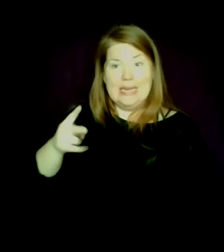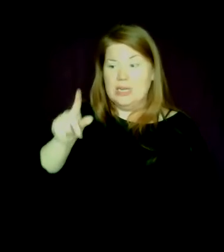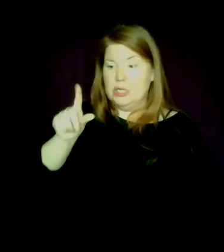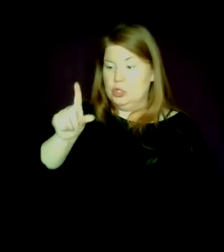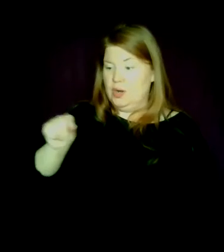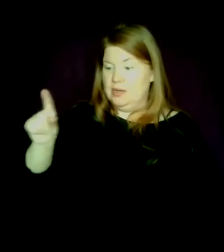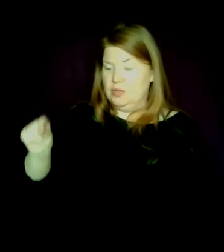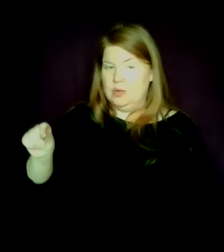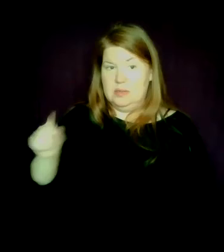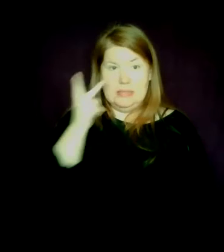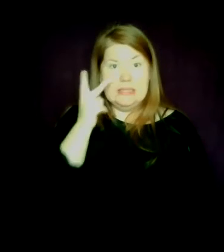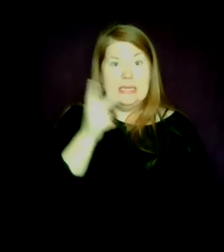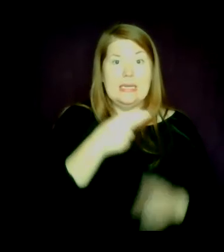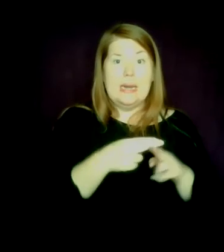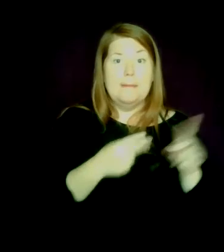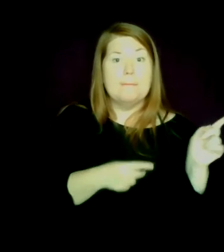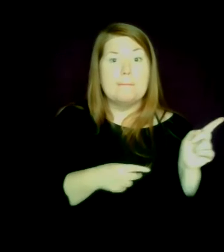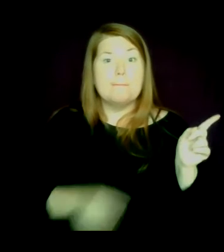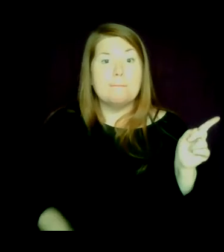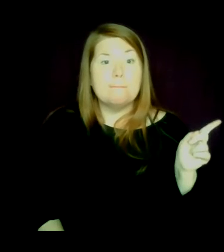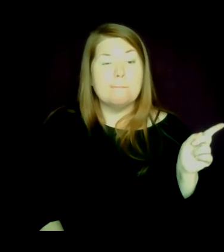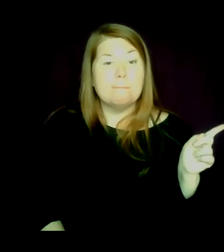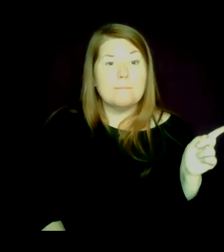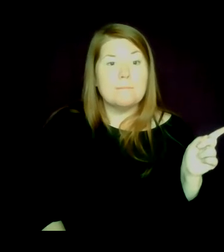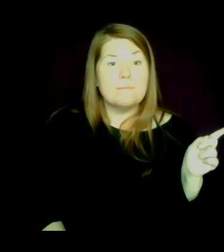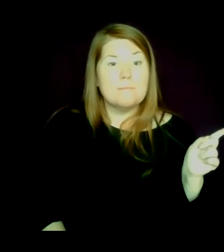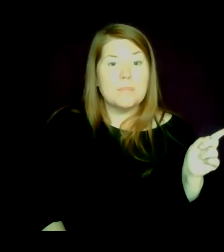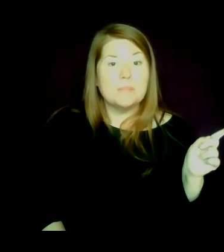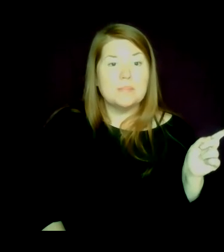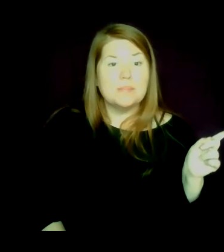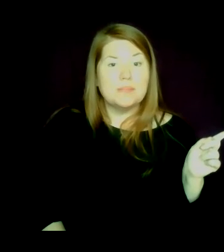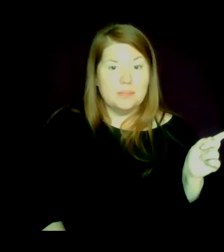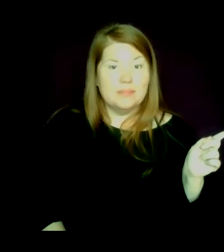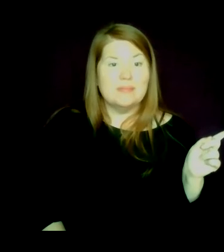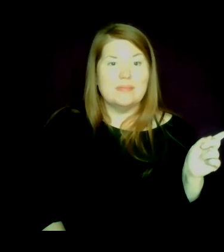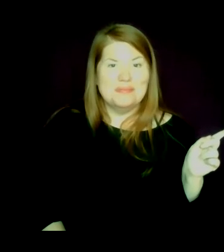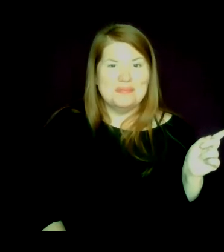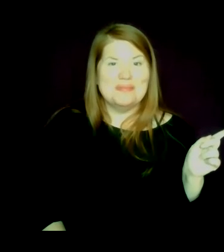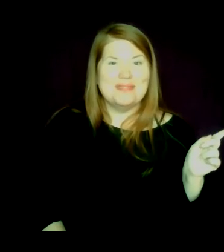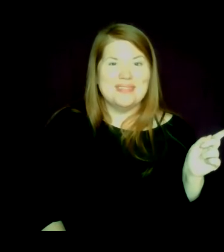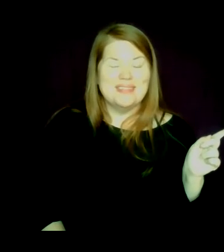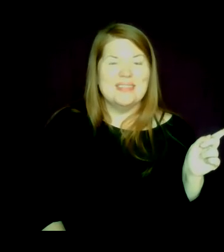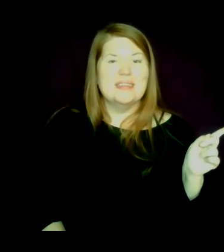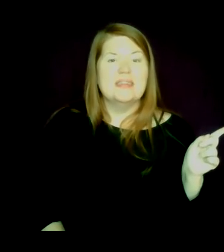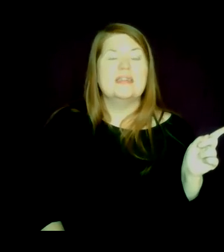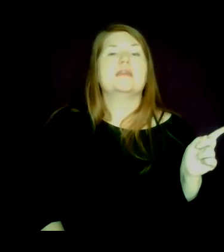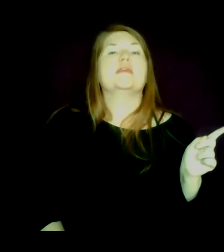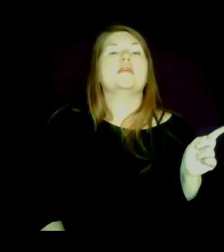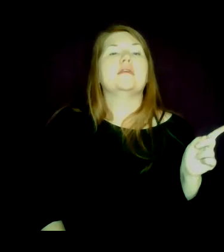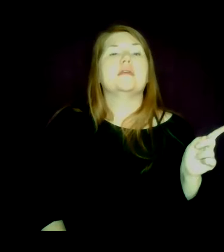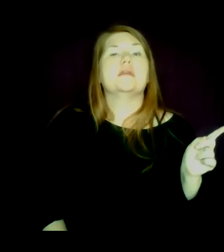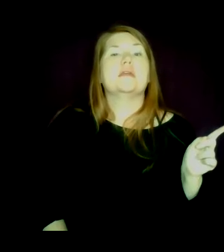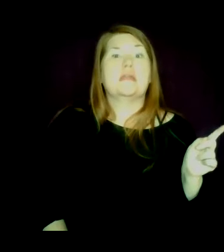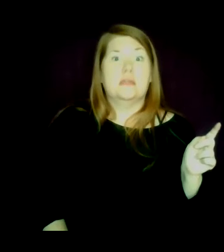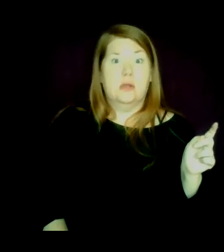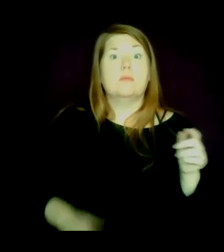2020. So there's my name, and there's the date. April 2nd, 2020. I'm going to write my square right here